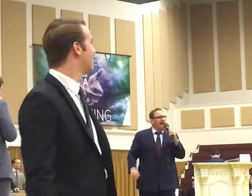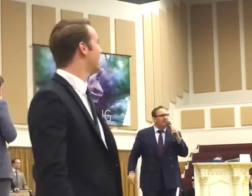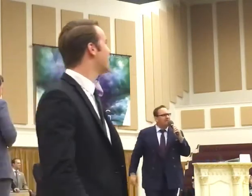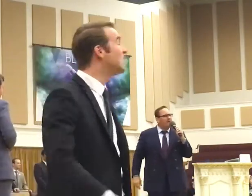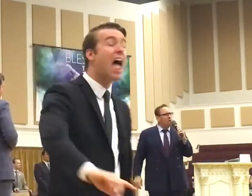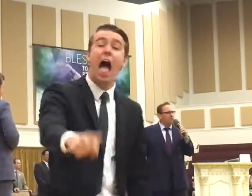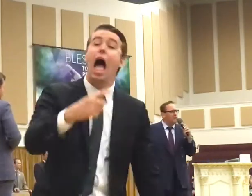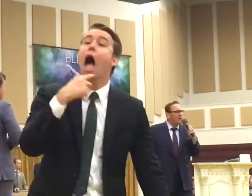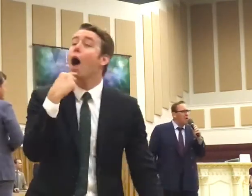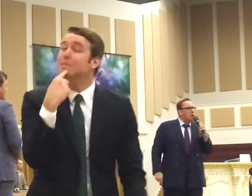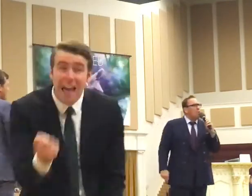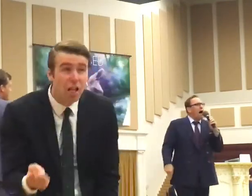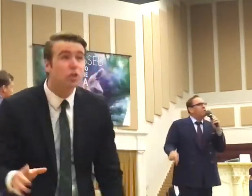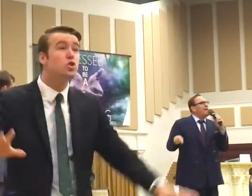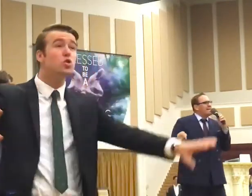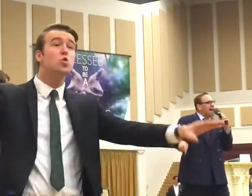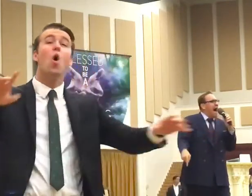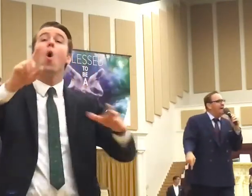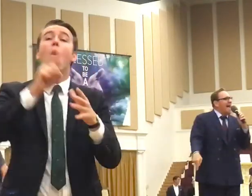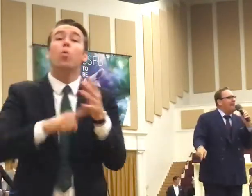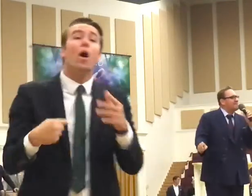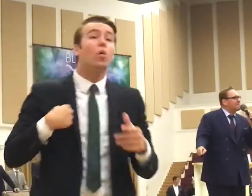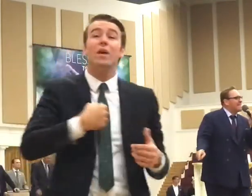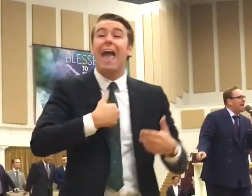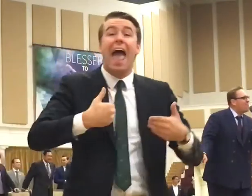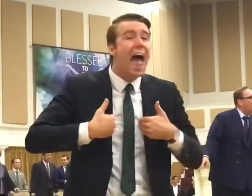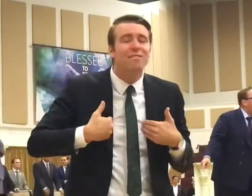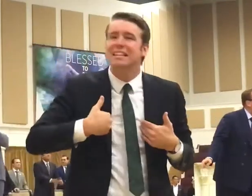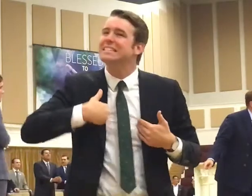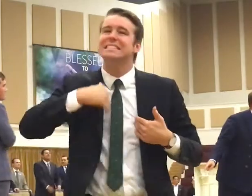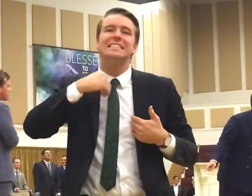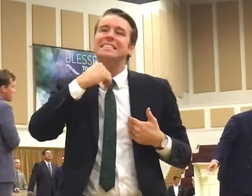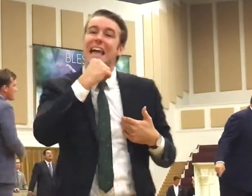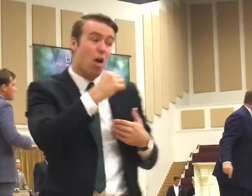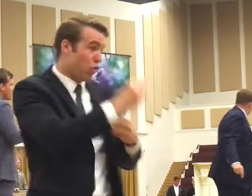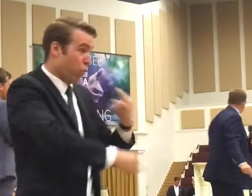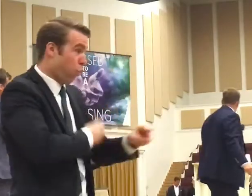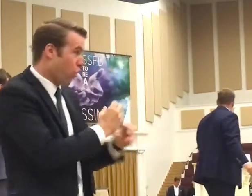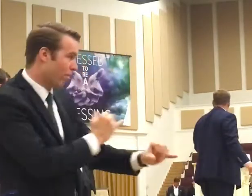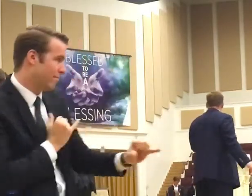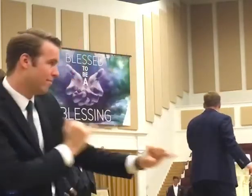I'm telling you, folks, what we got ain't the same world we live in.